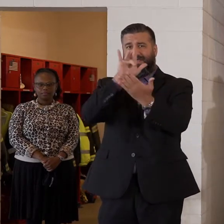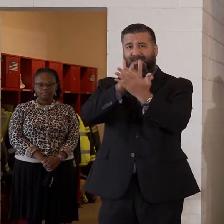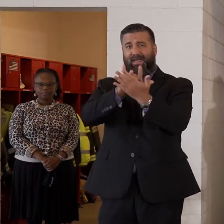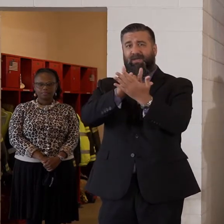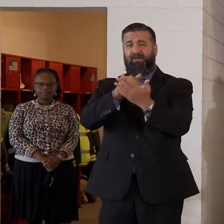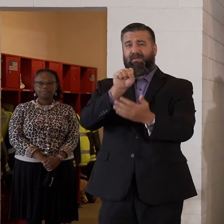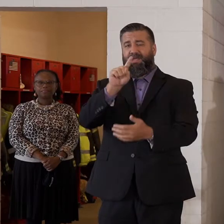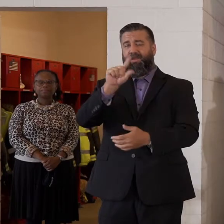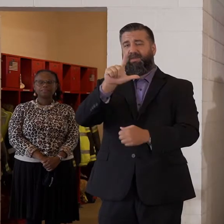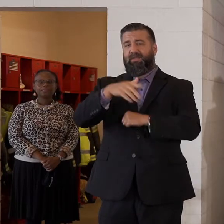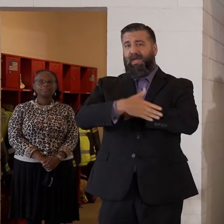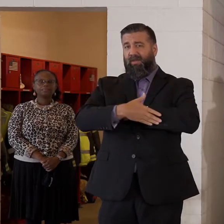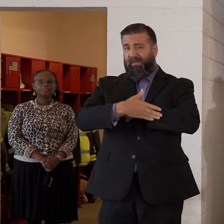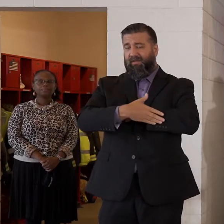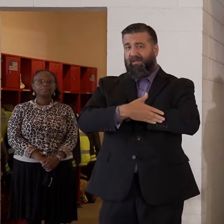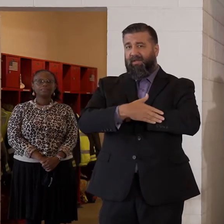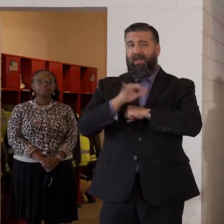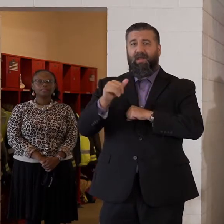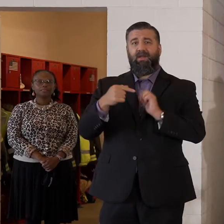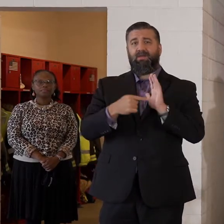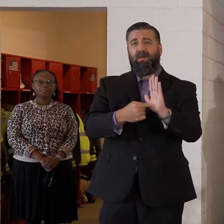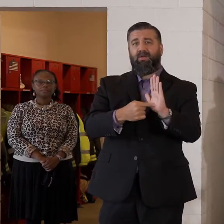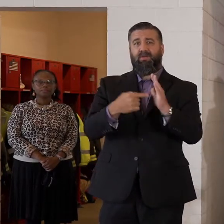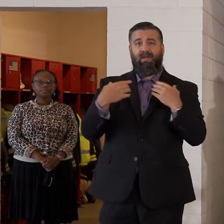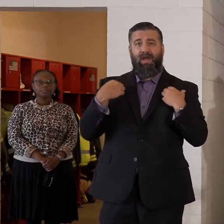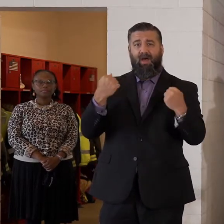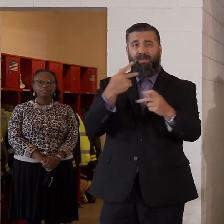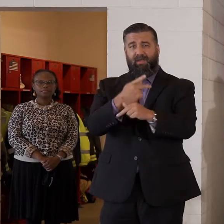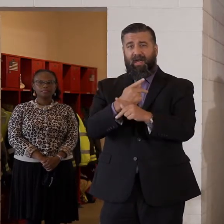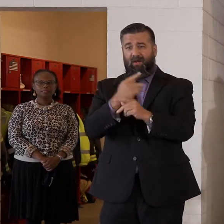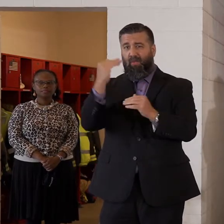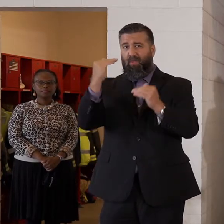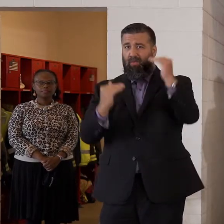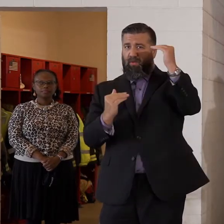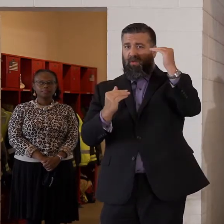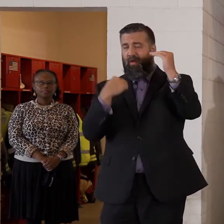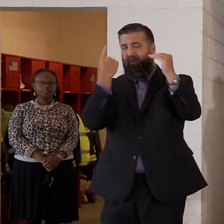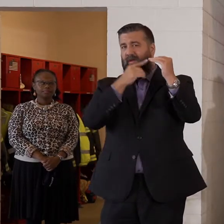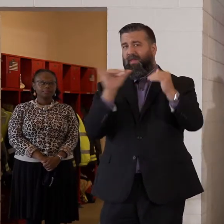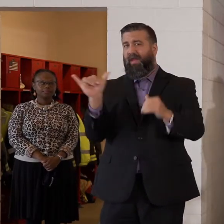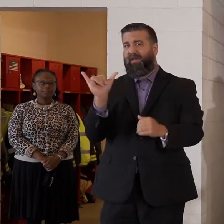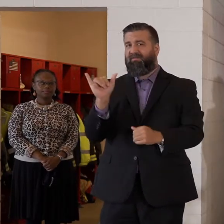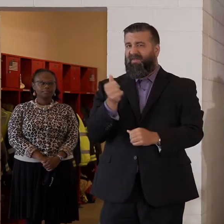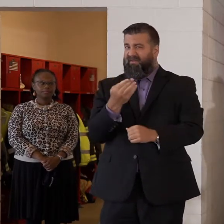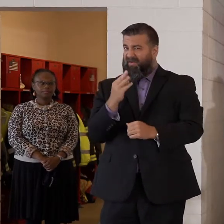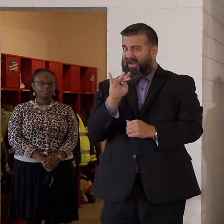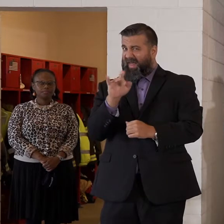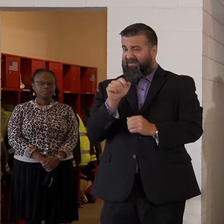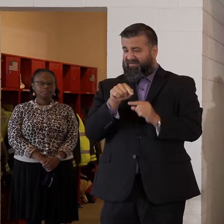County, showing us what healthcare disparities can look like just a few miles away.